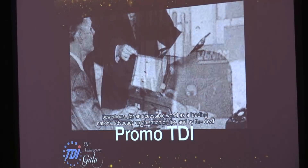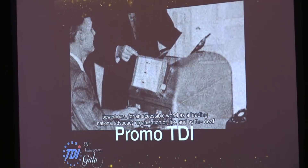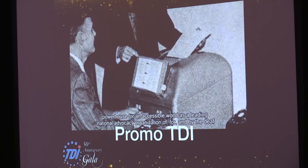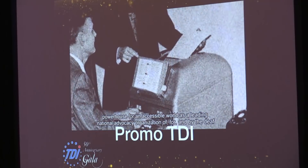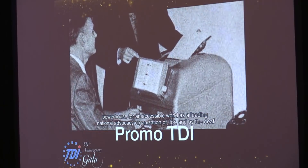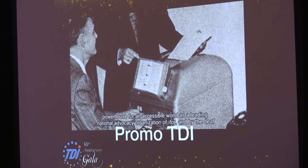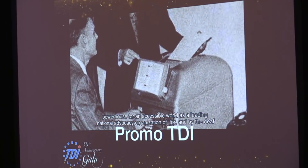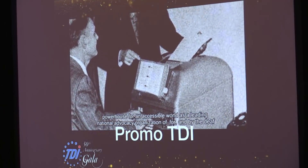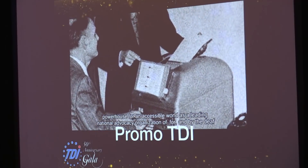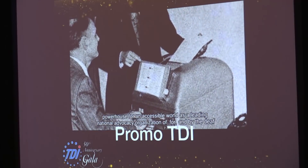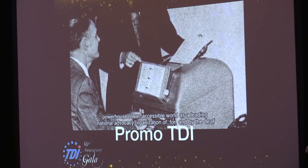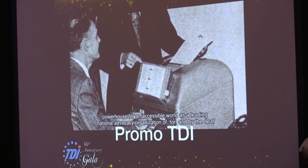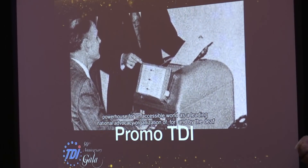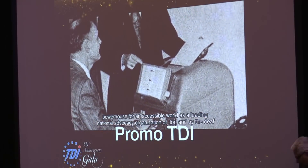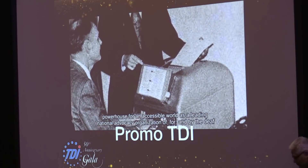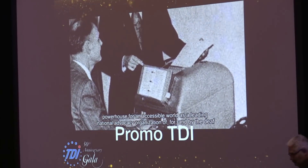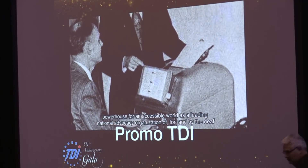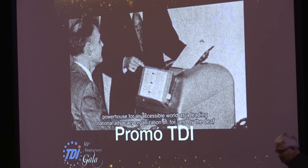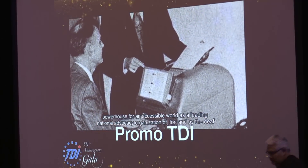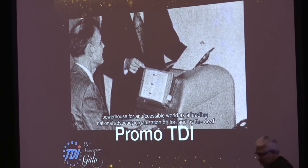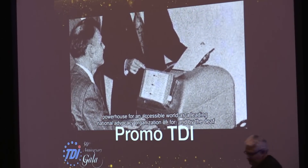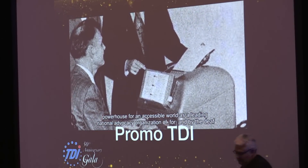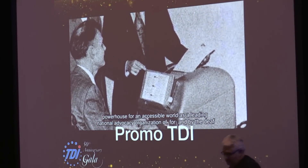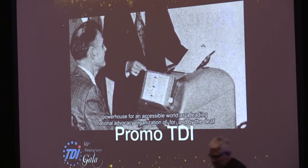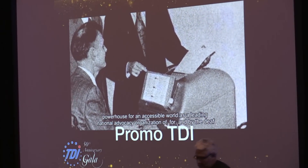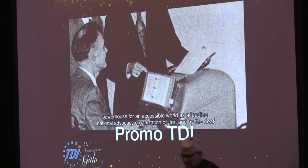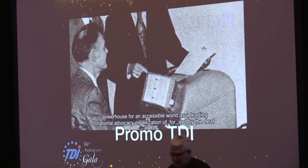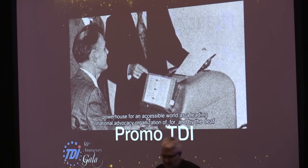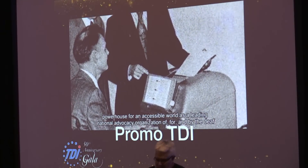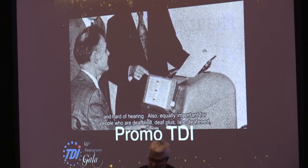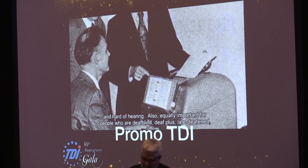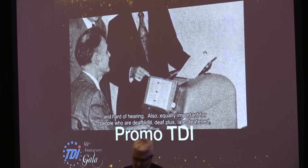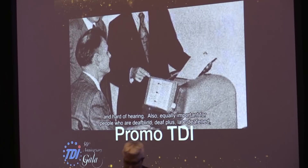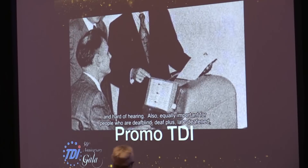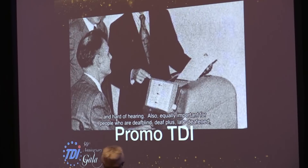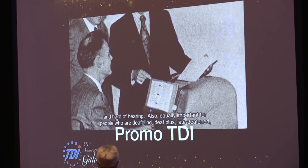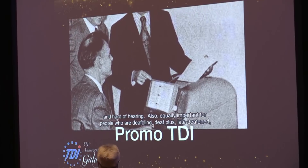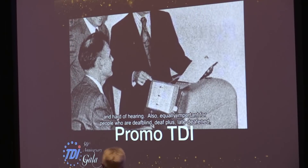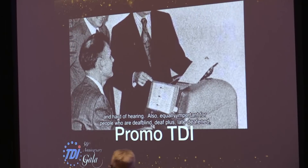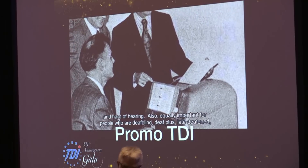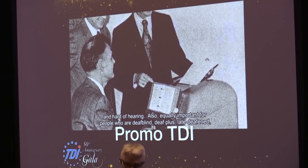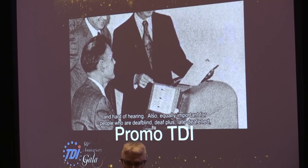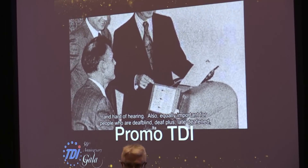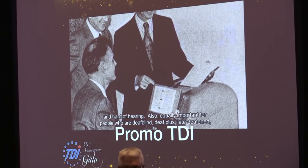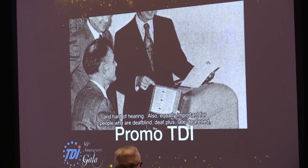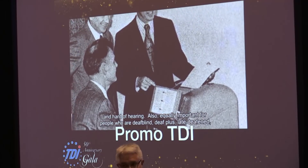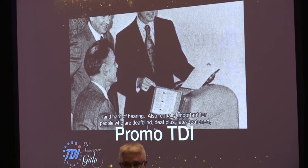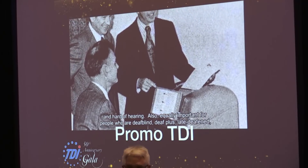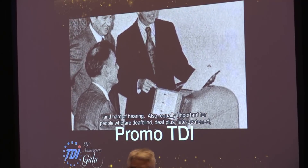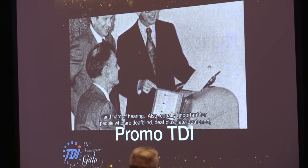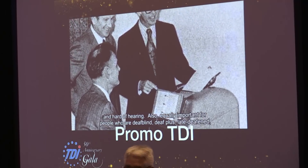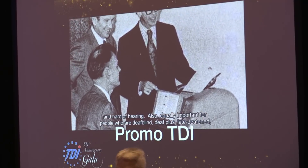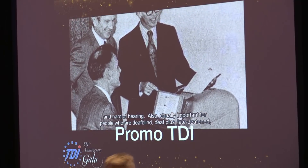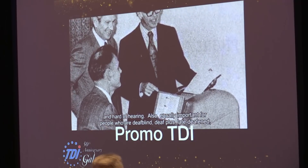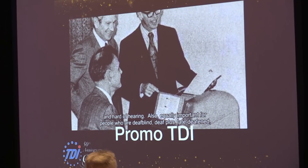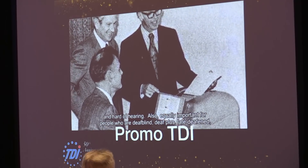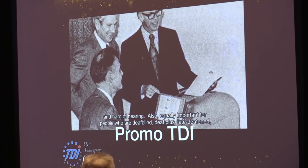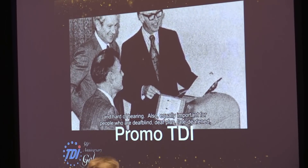national advocacy organization of, for, and by the deaf and hard of hearing. Its work touched the lives of people who are deaf-blind,